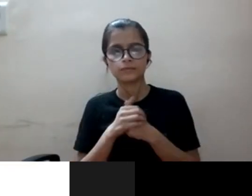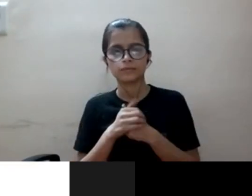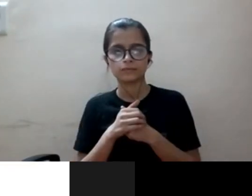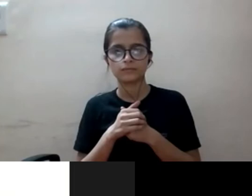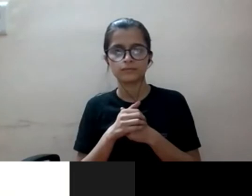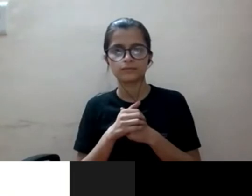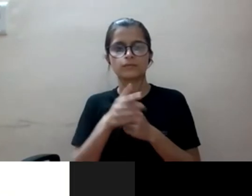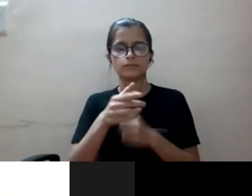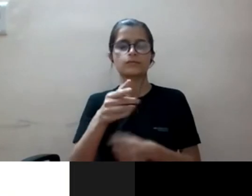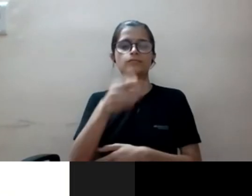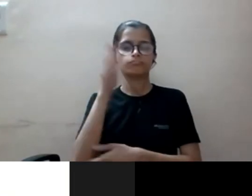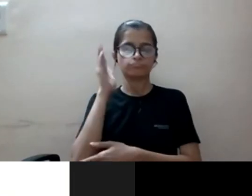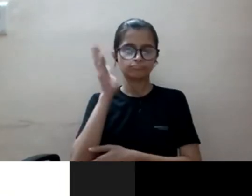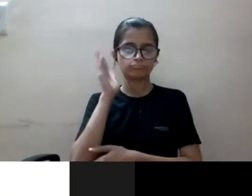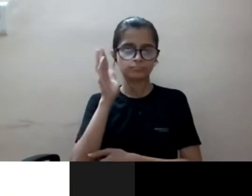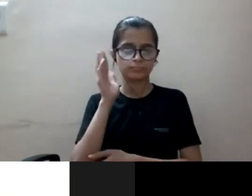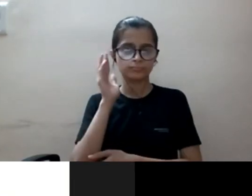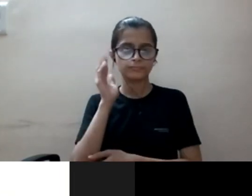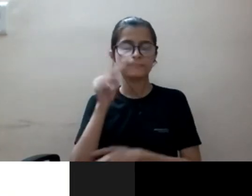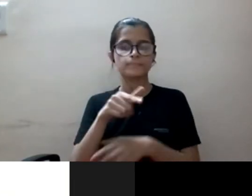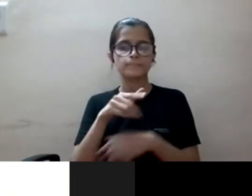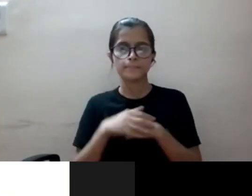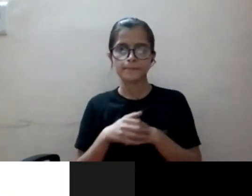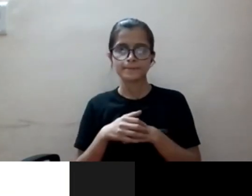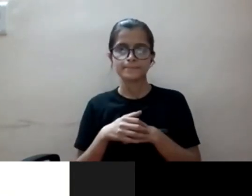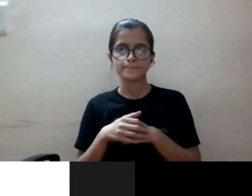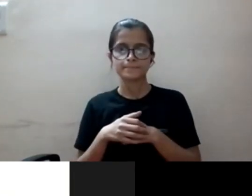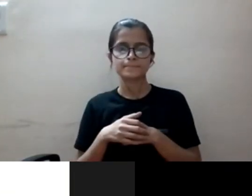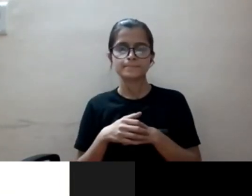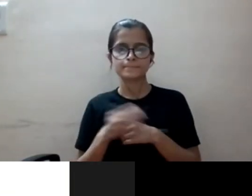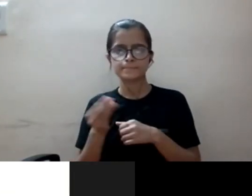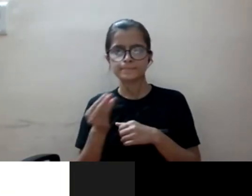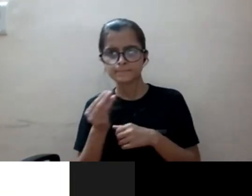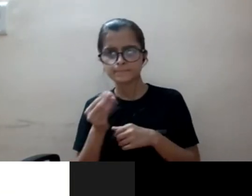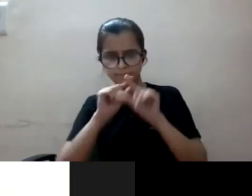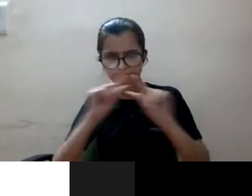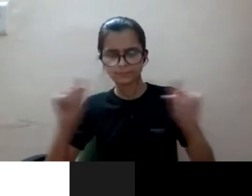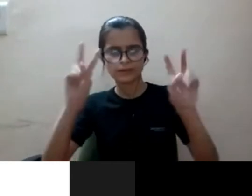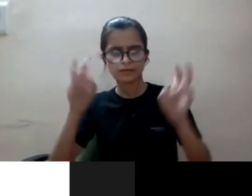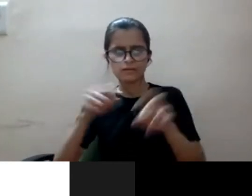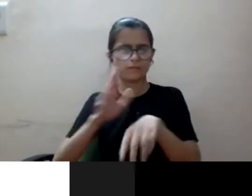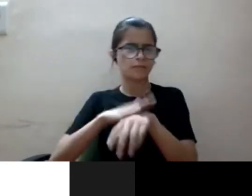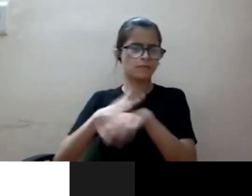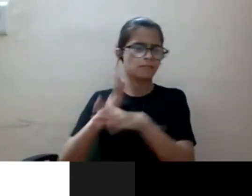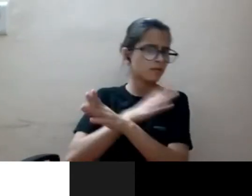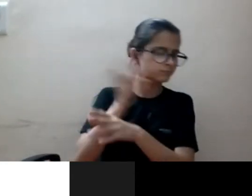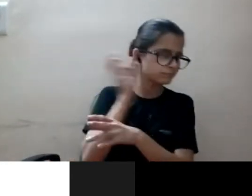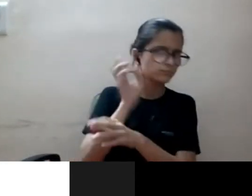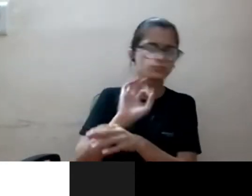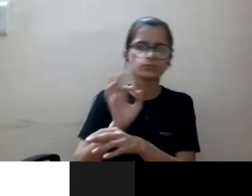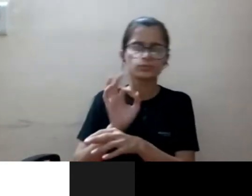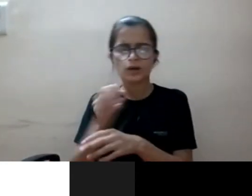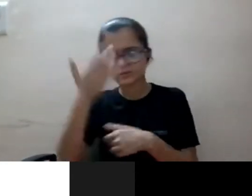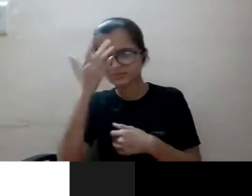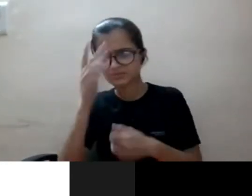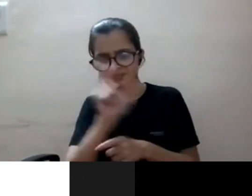Stephen, inspirational pornography. I have not come across this phrase ever, and I did not know about